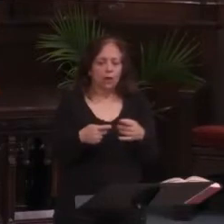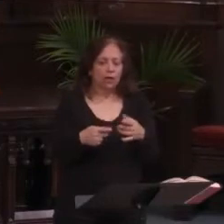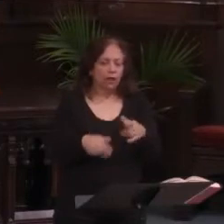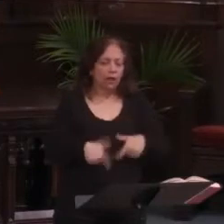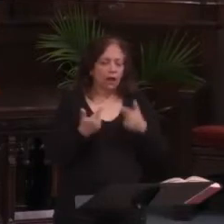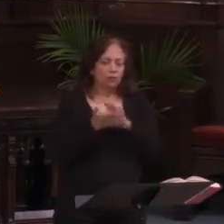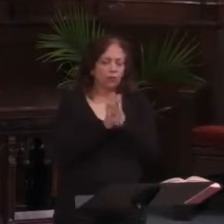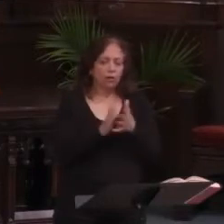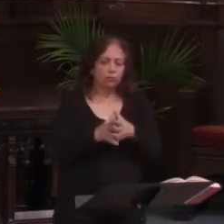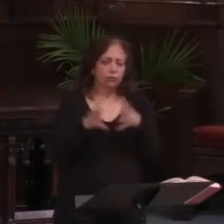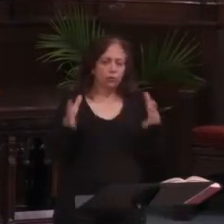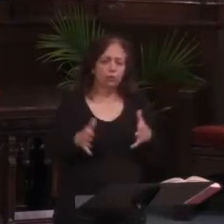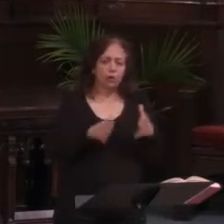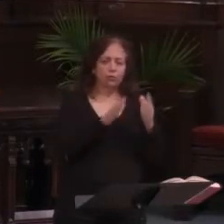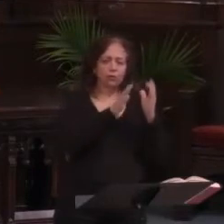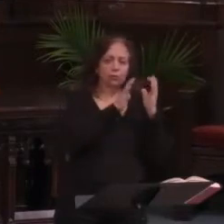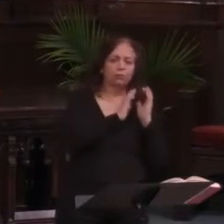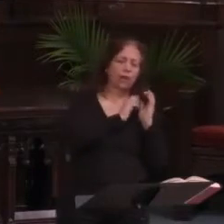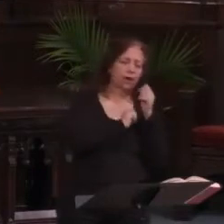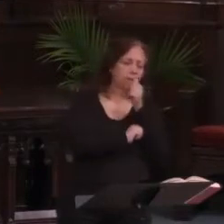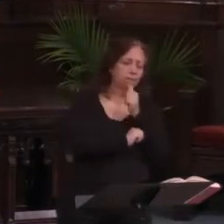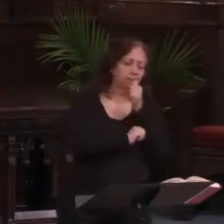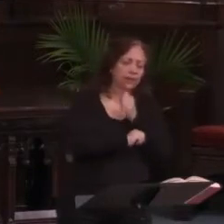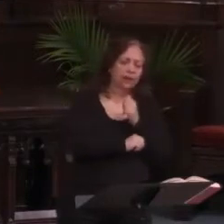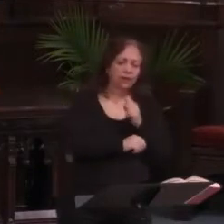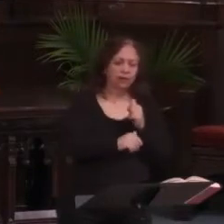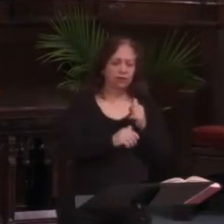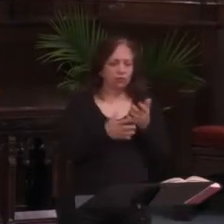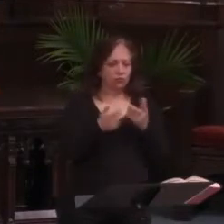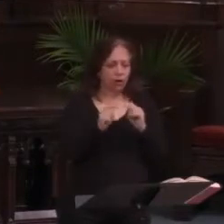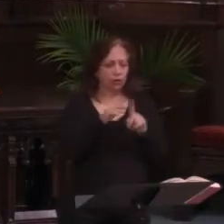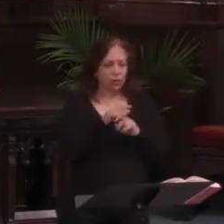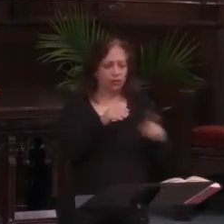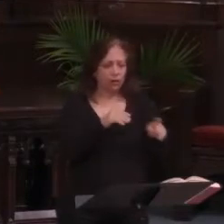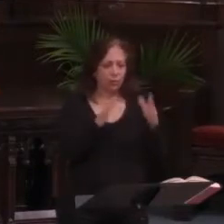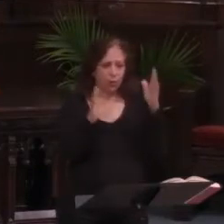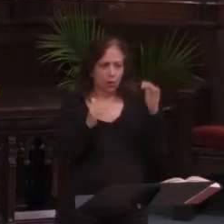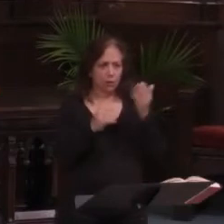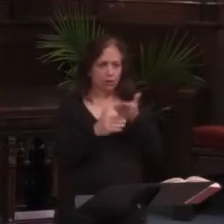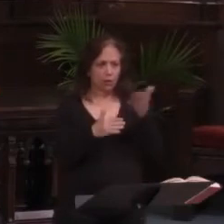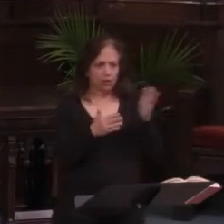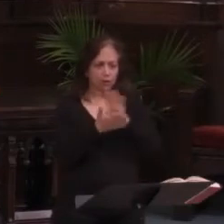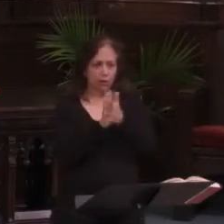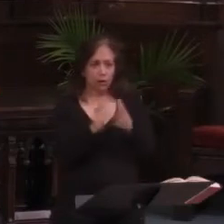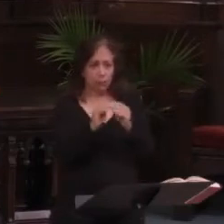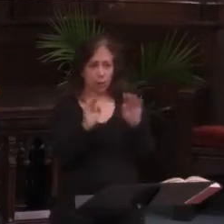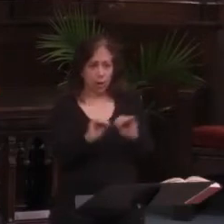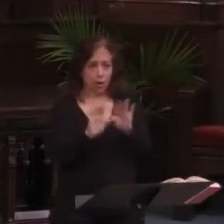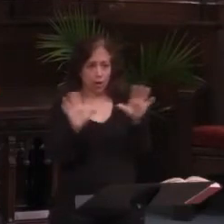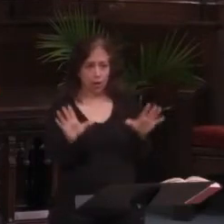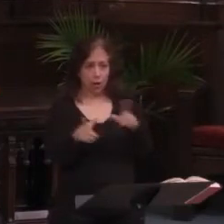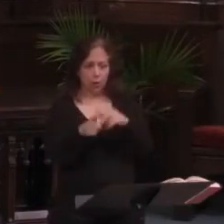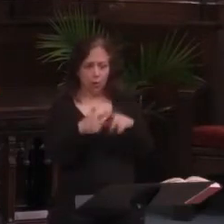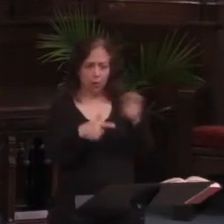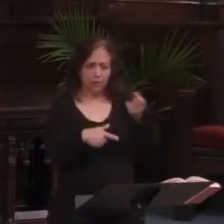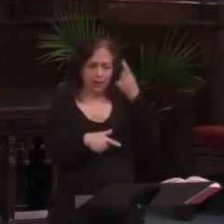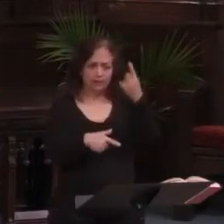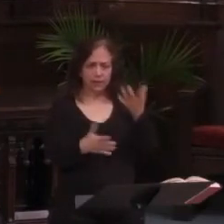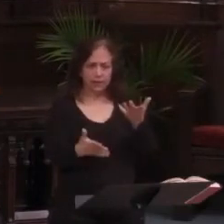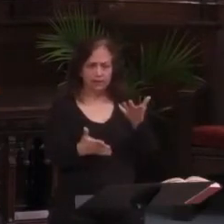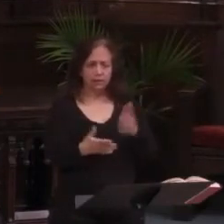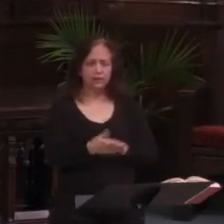to try to escape, hoping that things will somehow become more clear or make more sense.